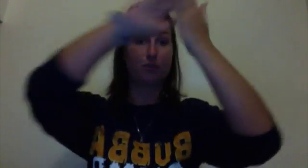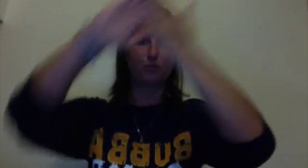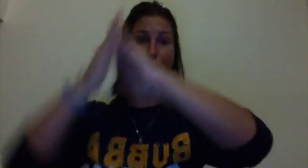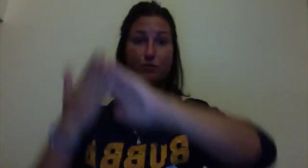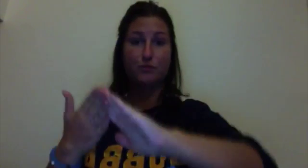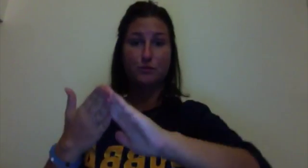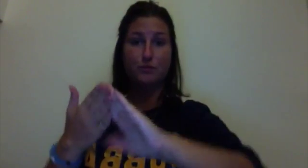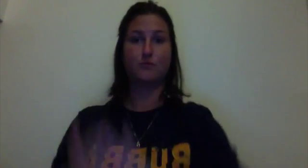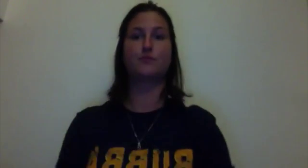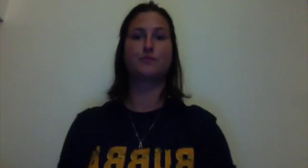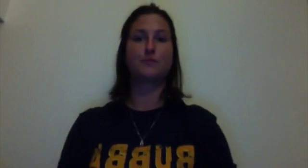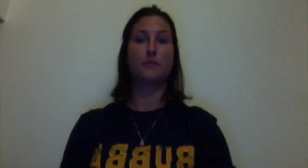Fast forward to college.